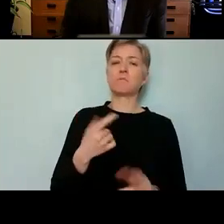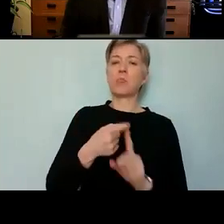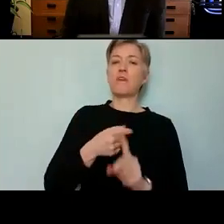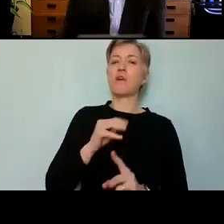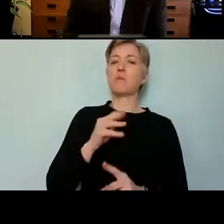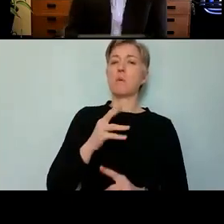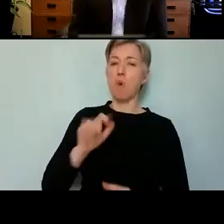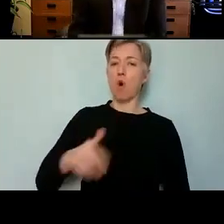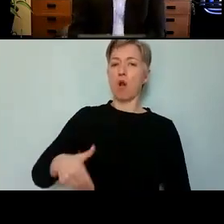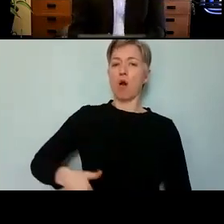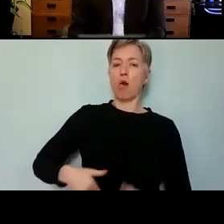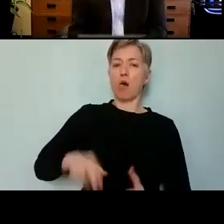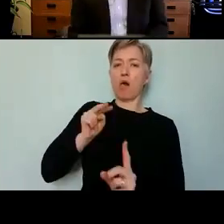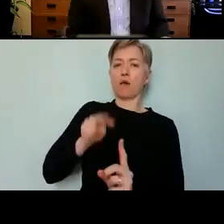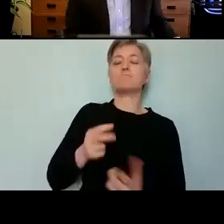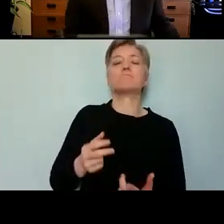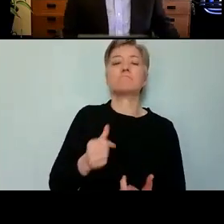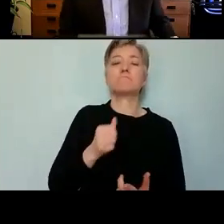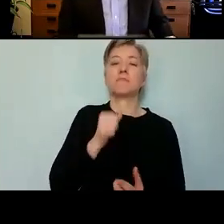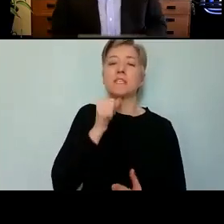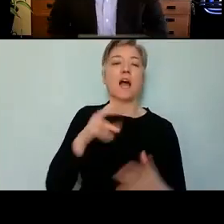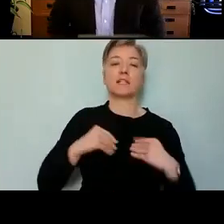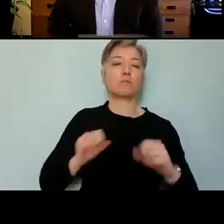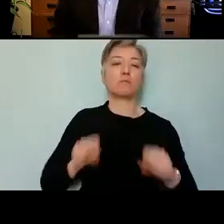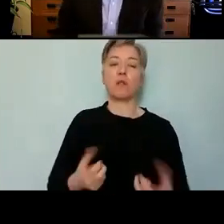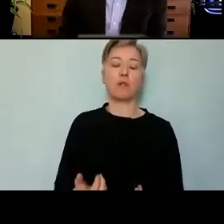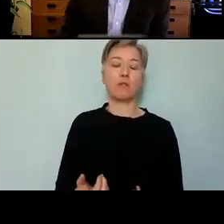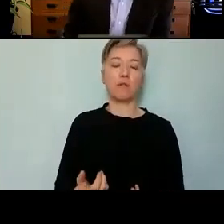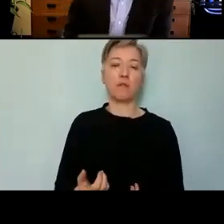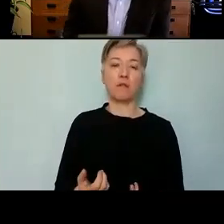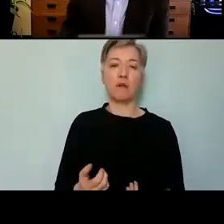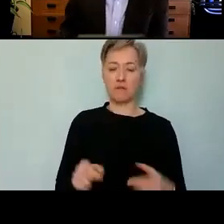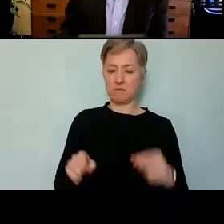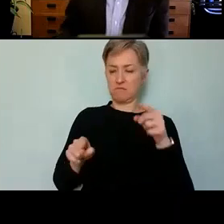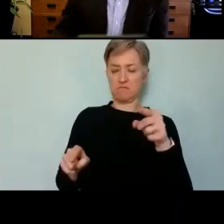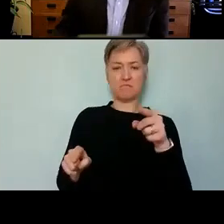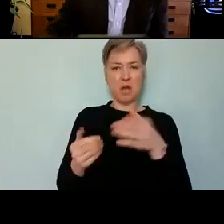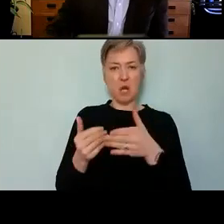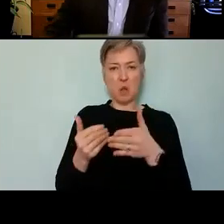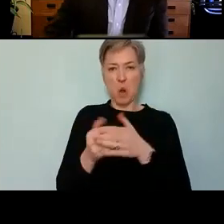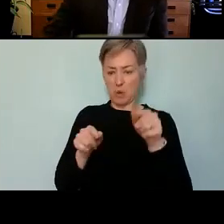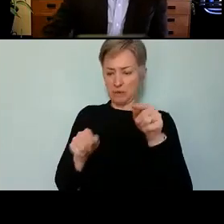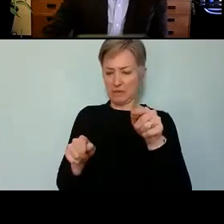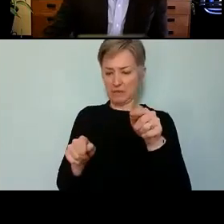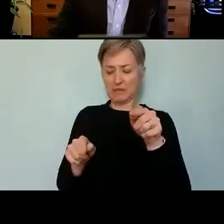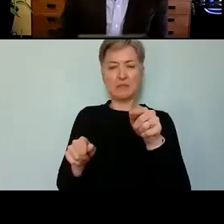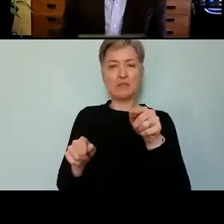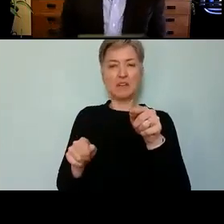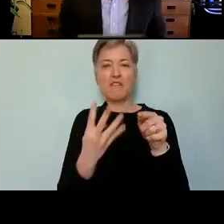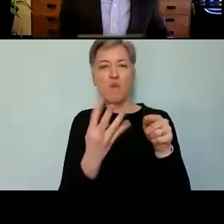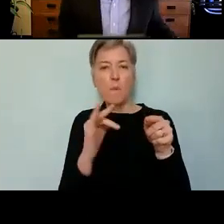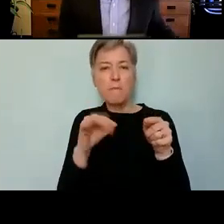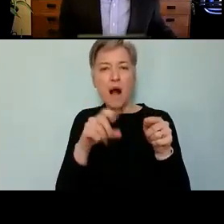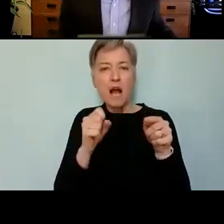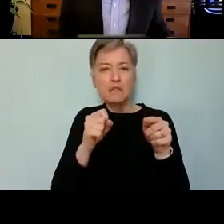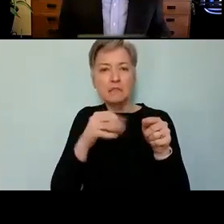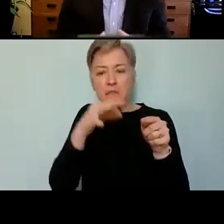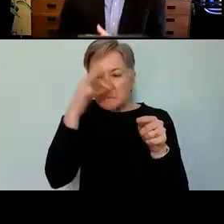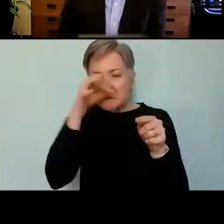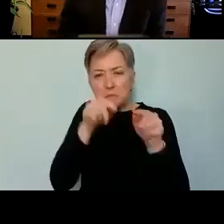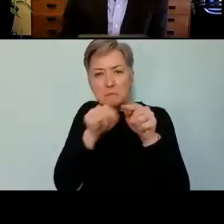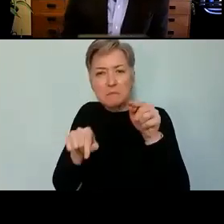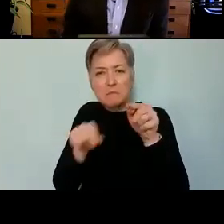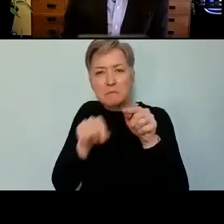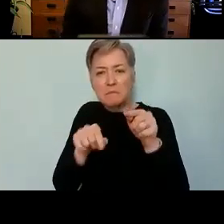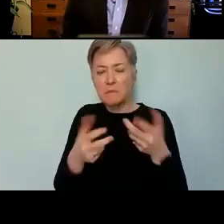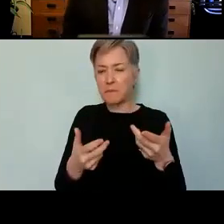that we have this degree of disparities between two zip codes that are separated by 4 miles as the crow flies